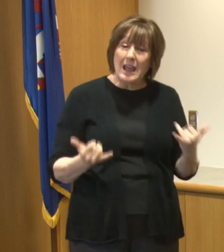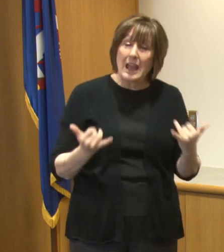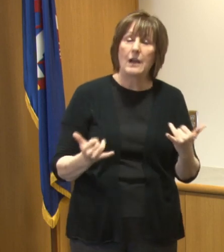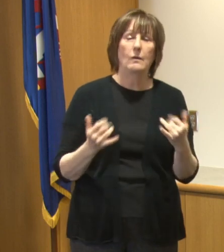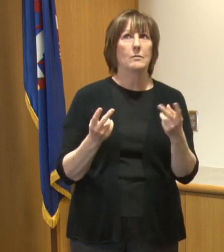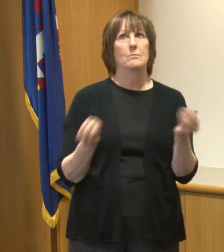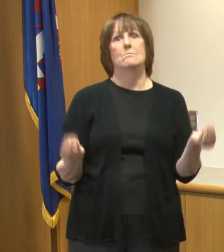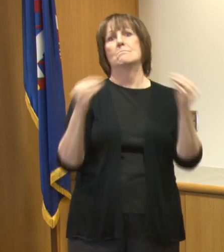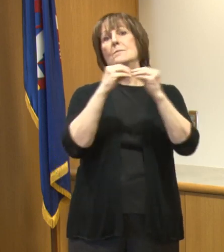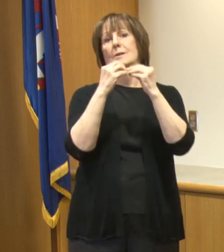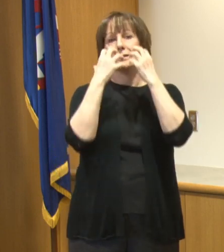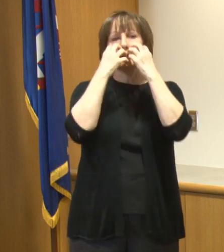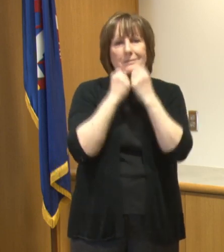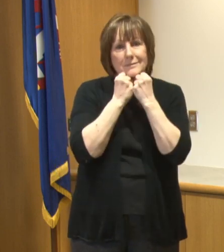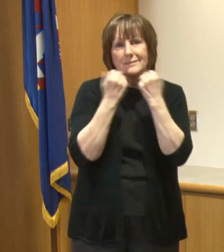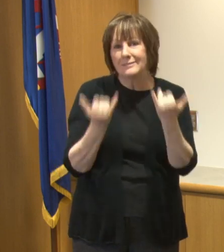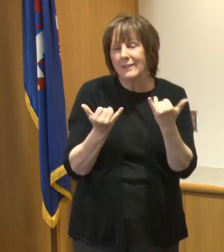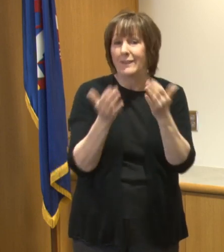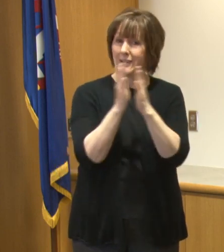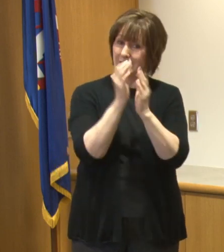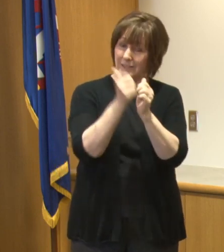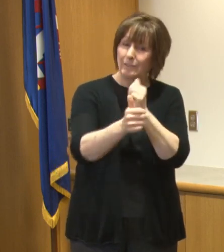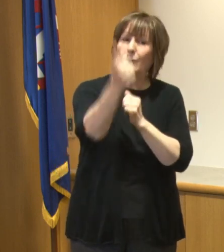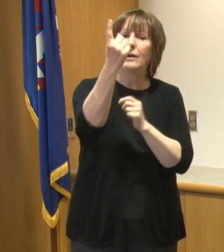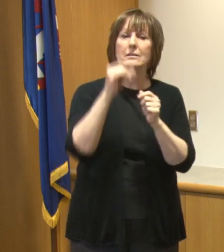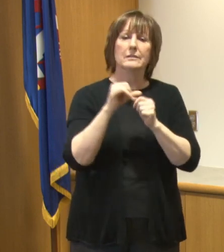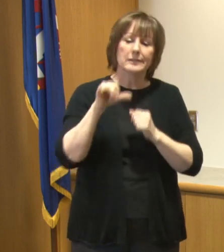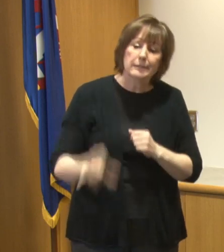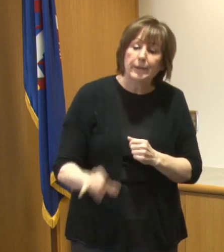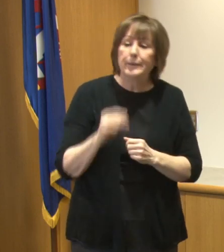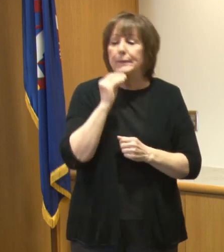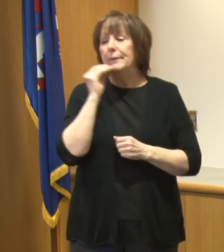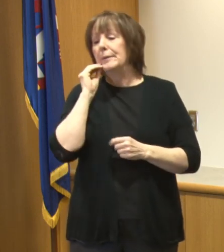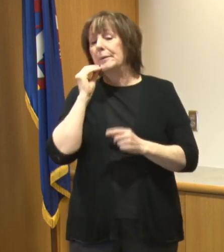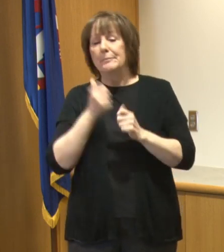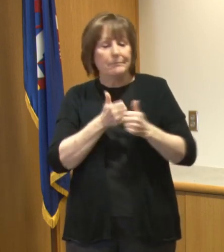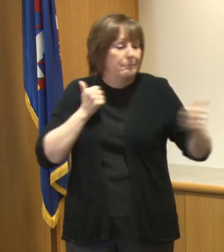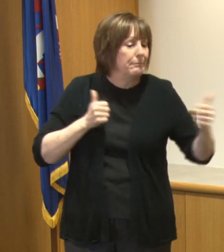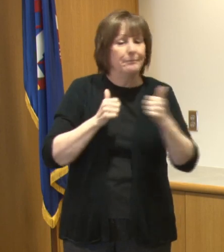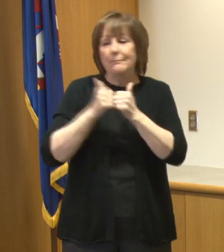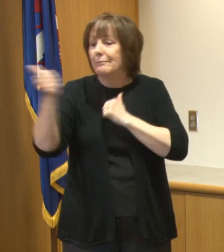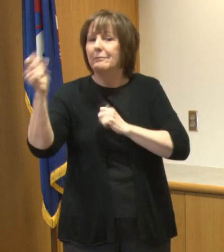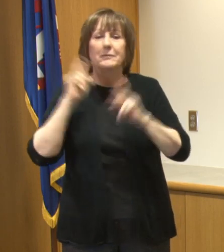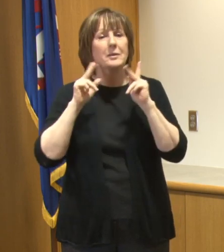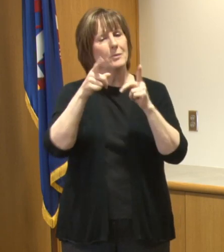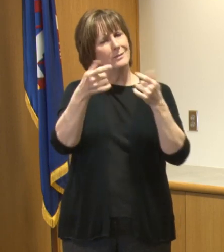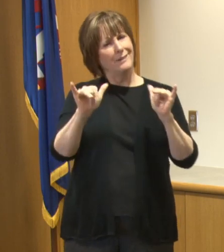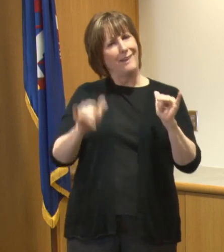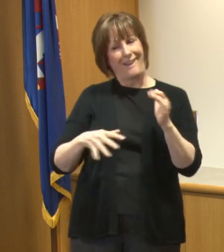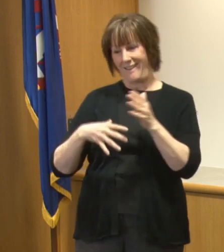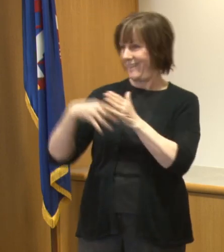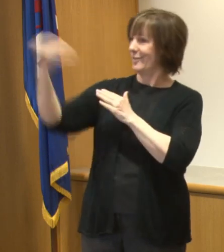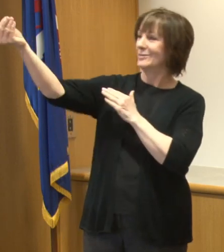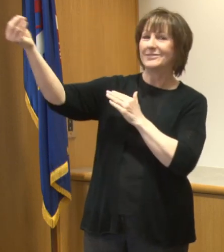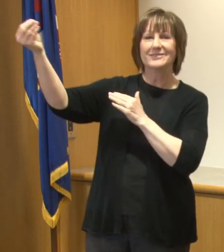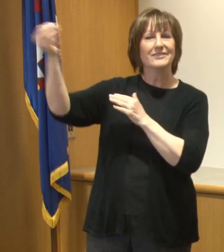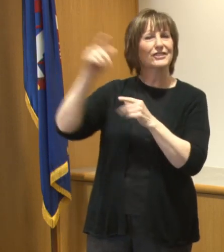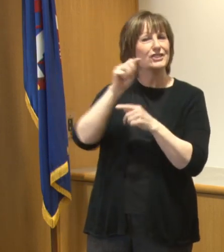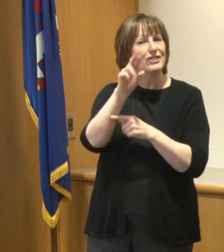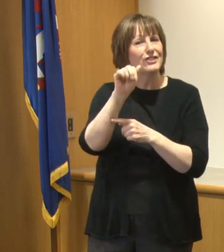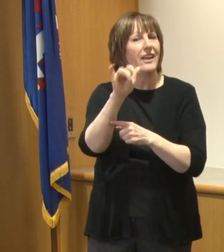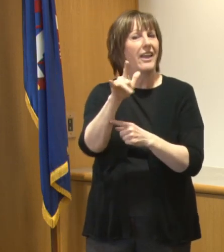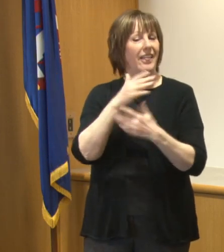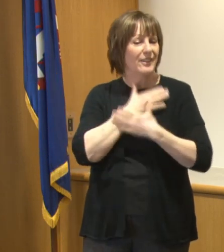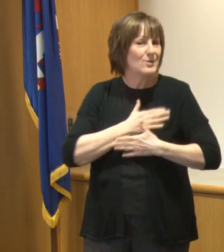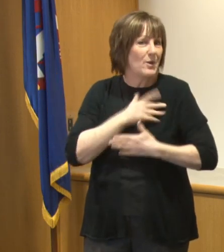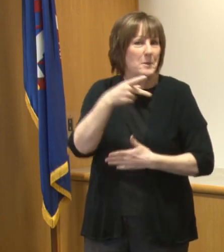precious right now as we are asking everyone to stay home and to keep their distance from others. You can still get outside on our trails and